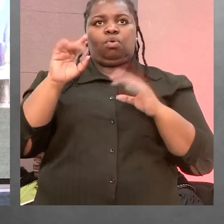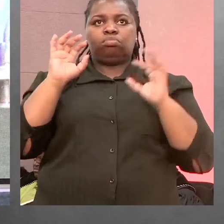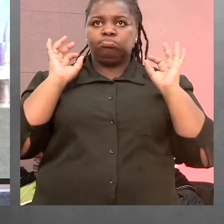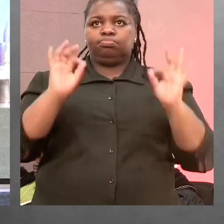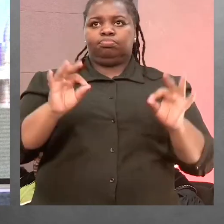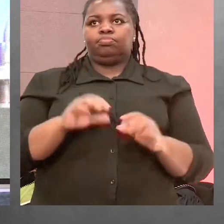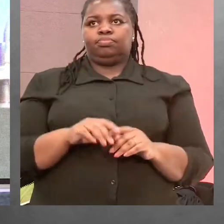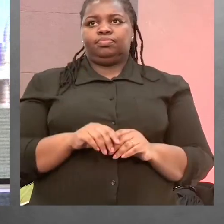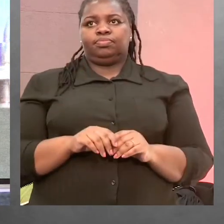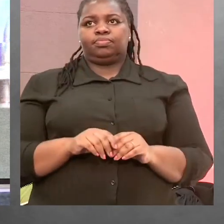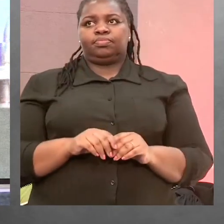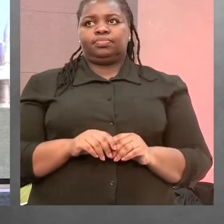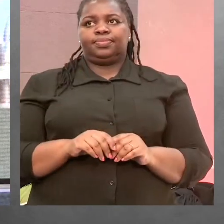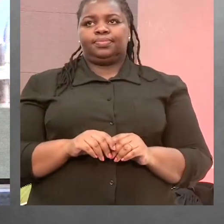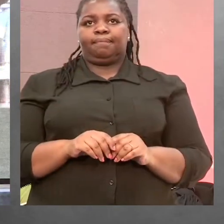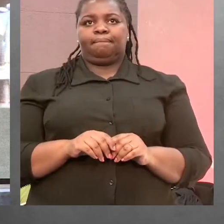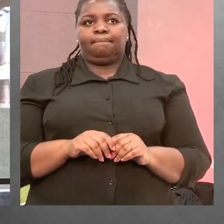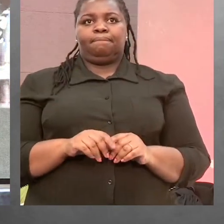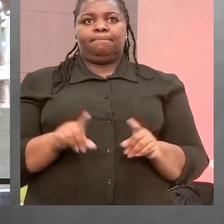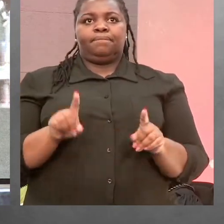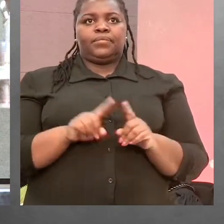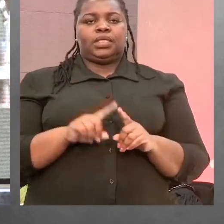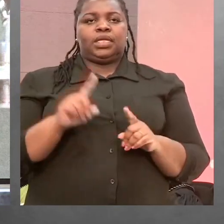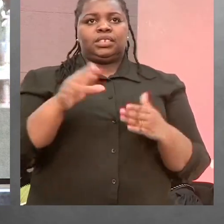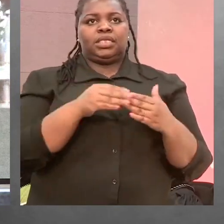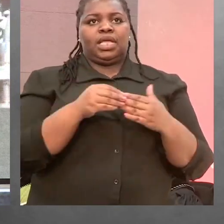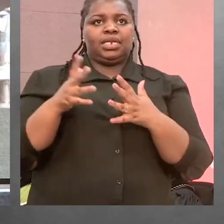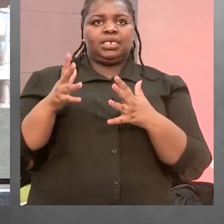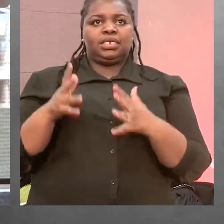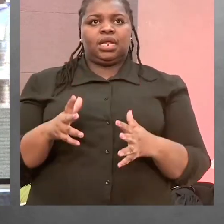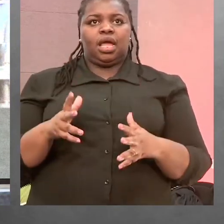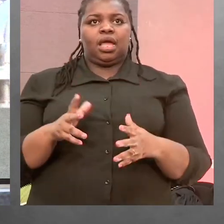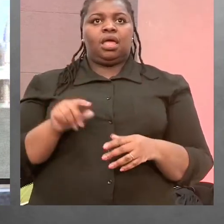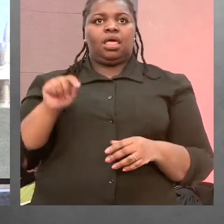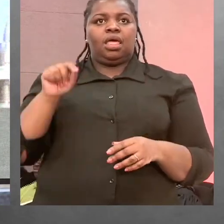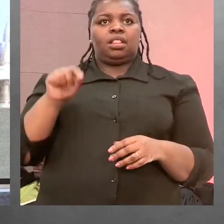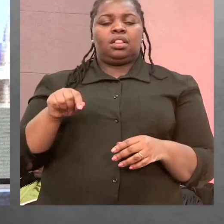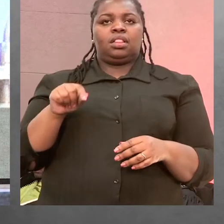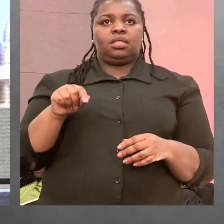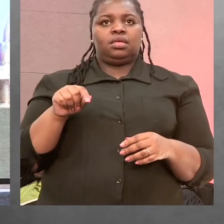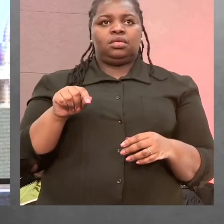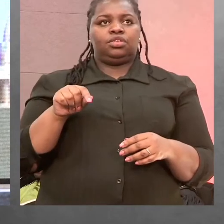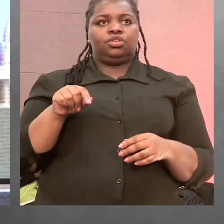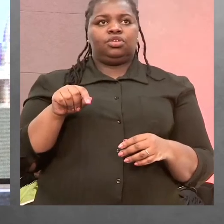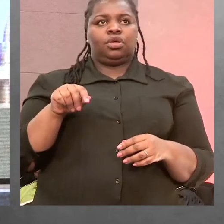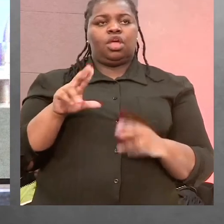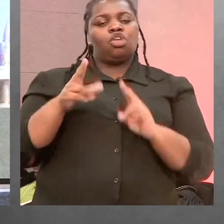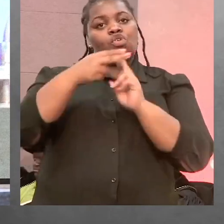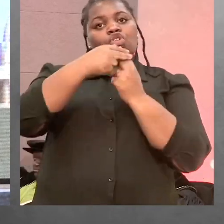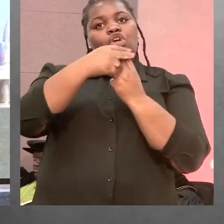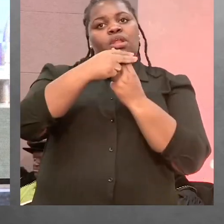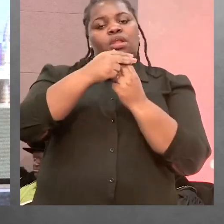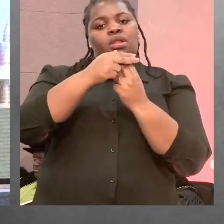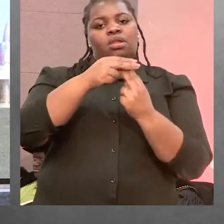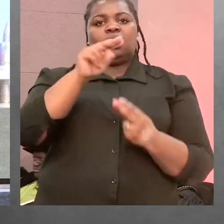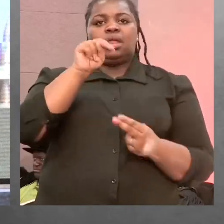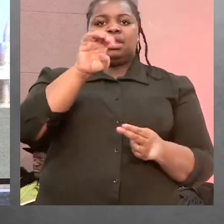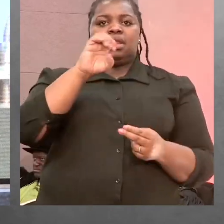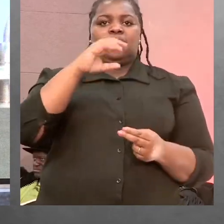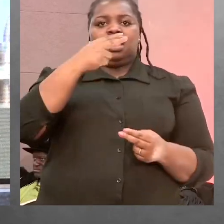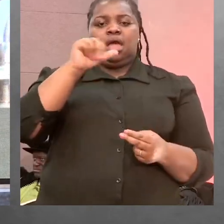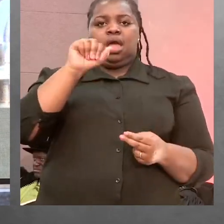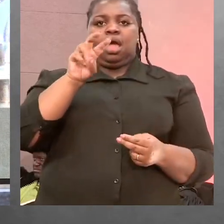excellence. As the leader of this union, Nehao, I stand before